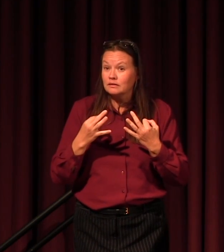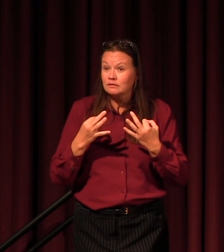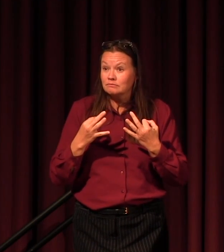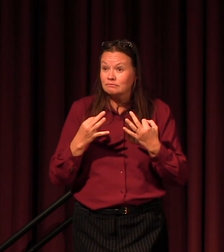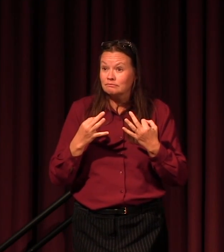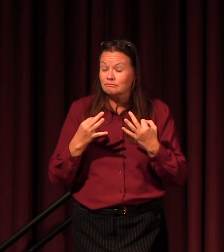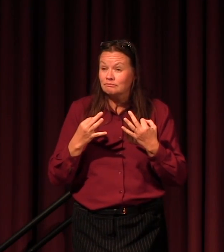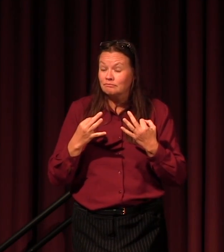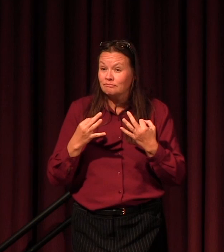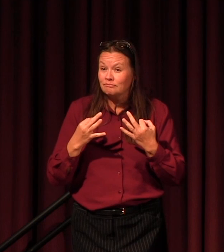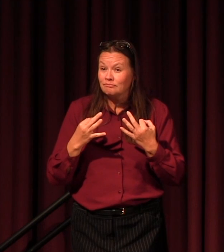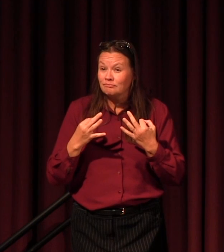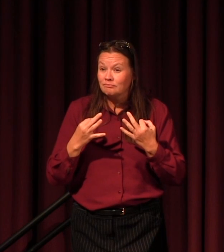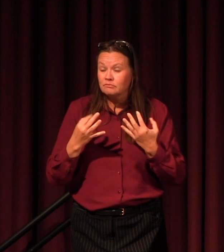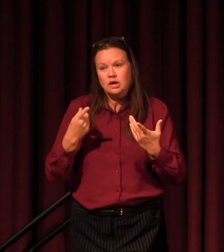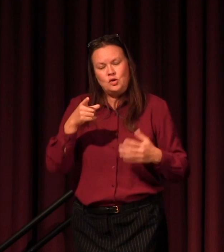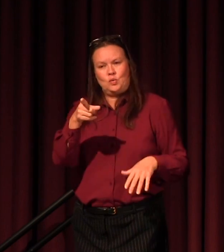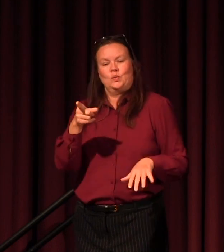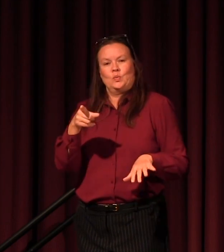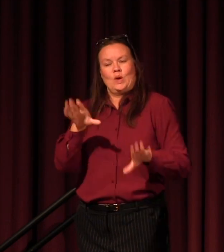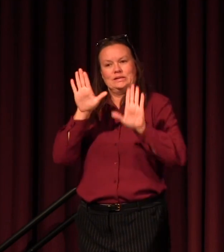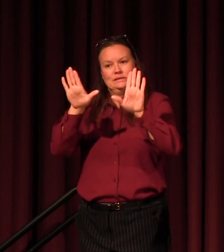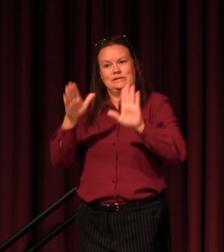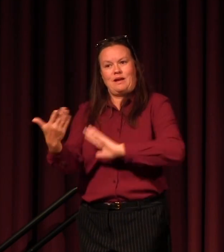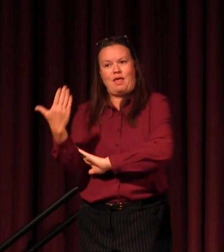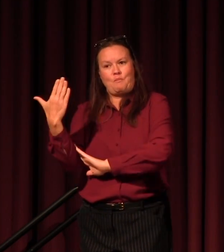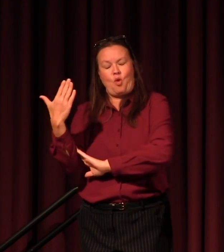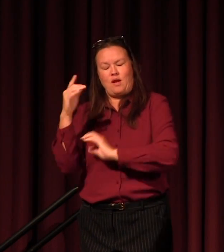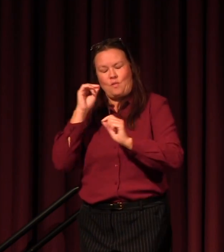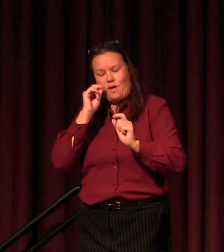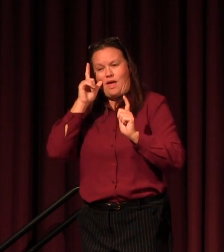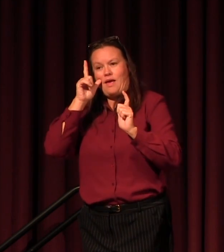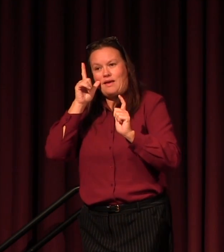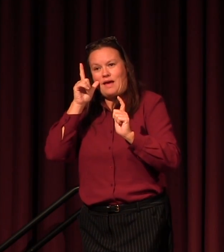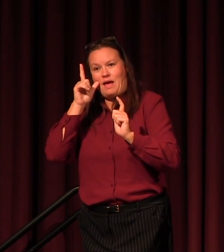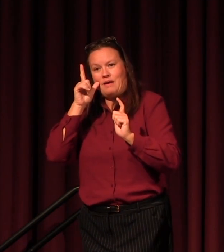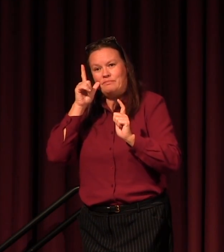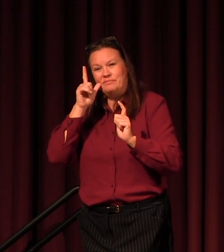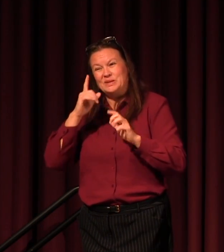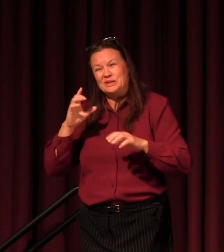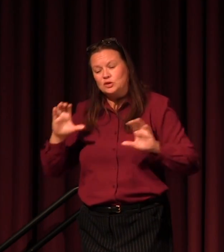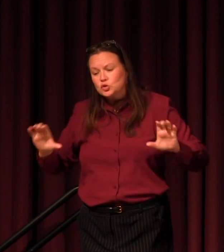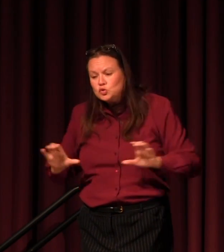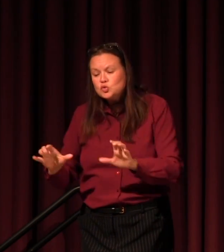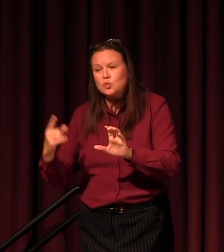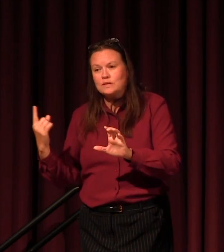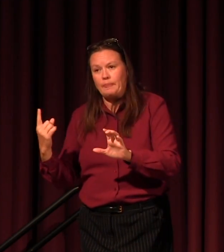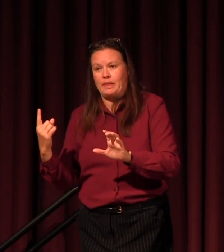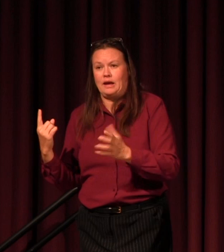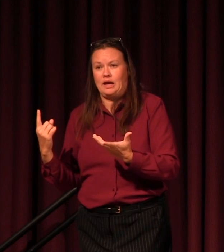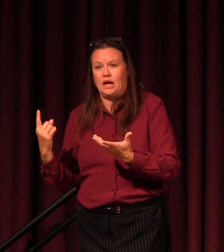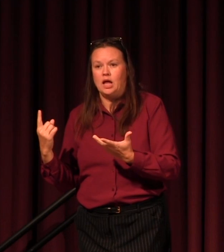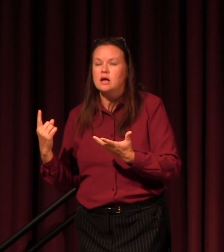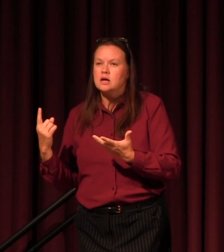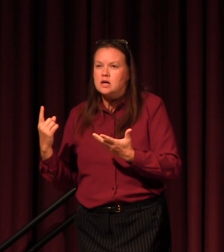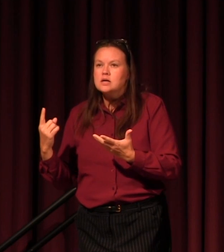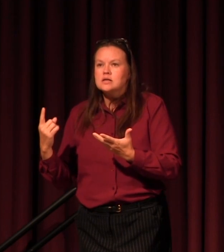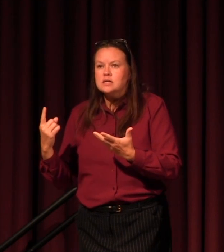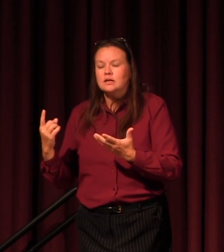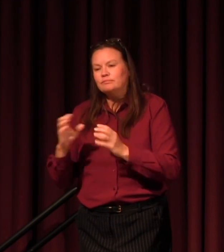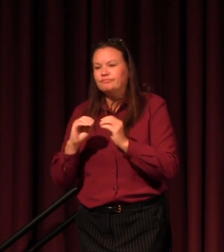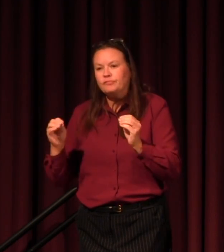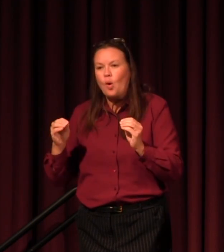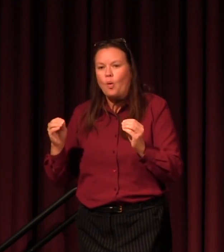morning on a Sunday and do a thing that's hard for you for virtually no